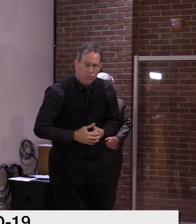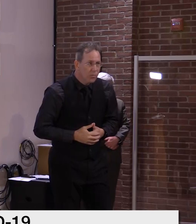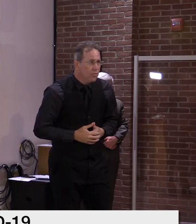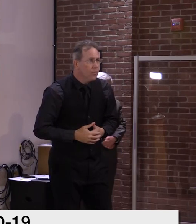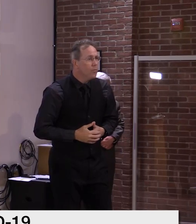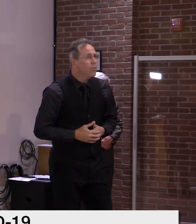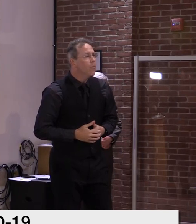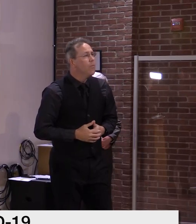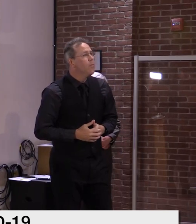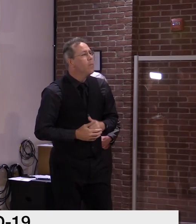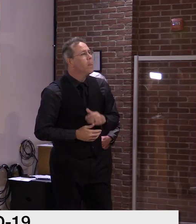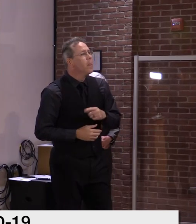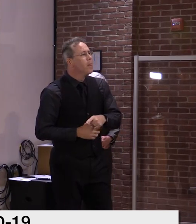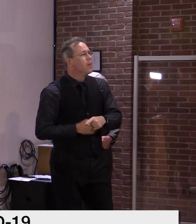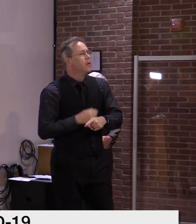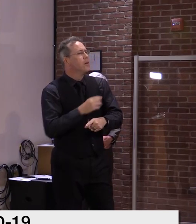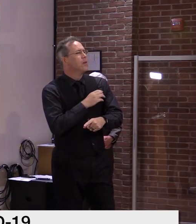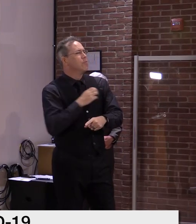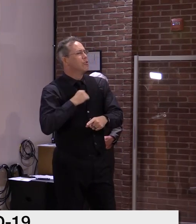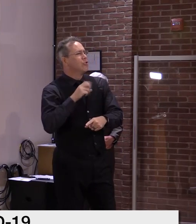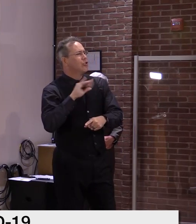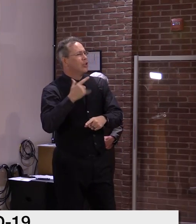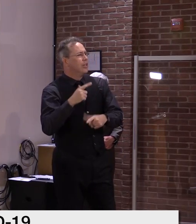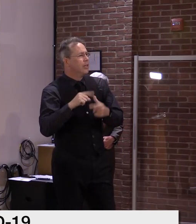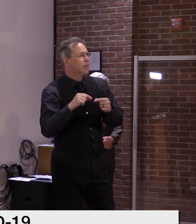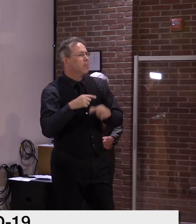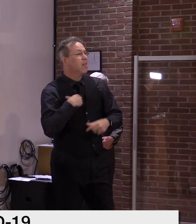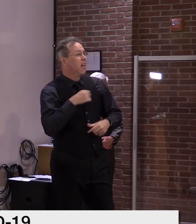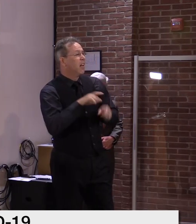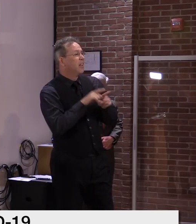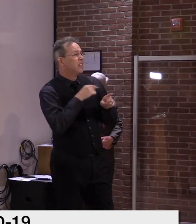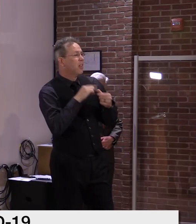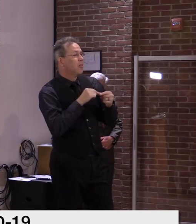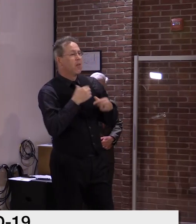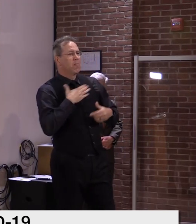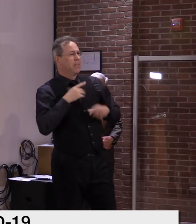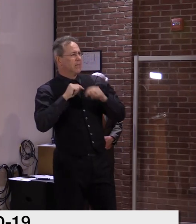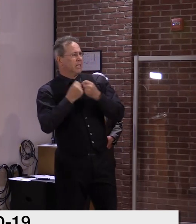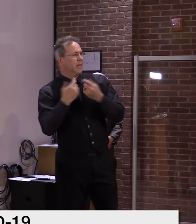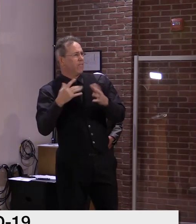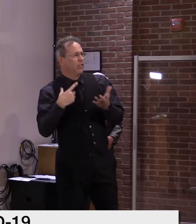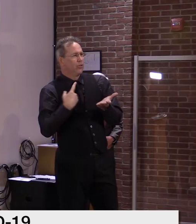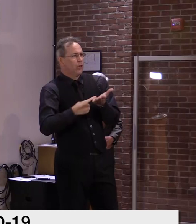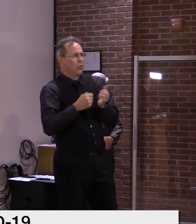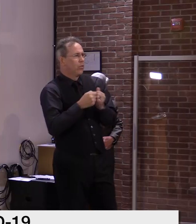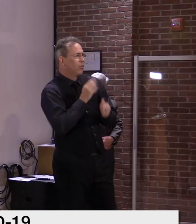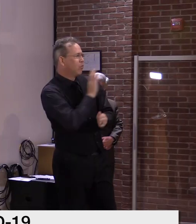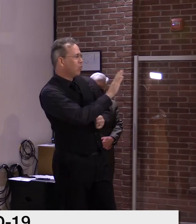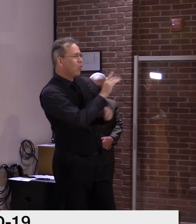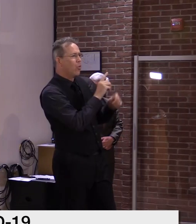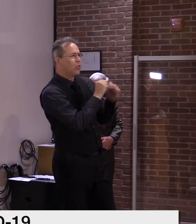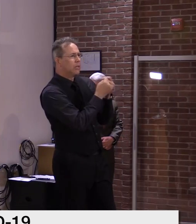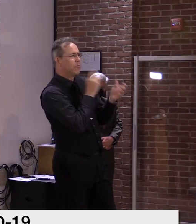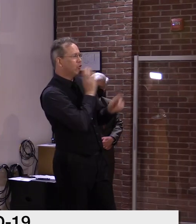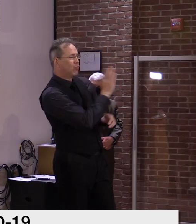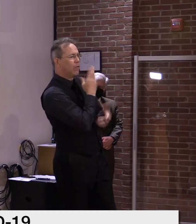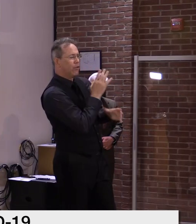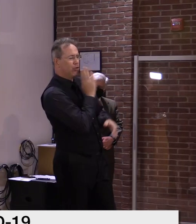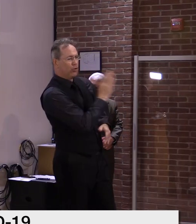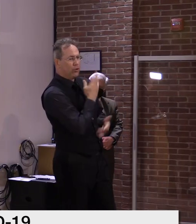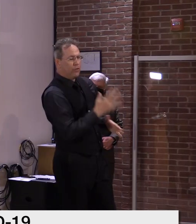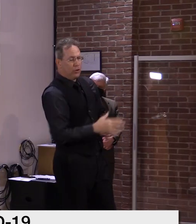As I indicated, I believe they're engaged with you on answering the question. Okay. Well, still haven't heard, but I will move